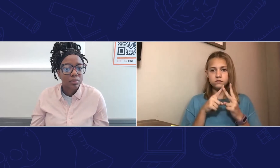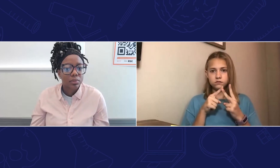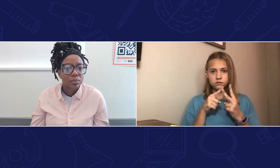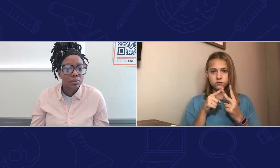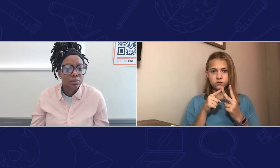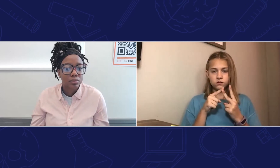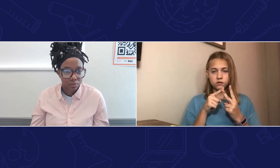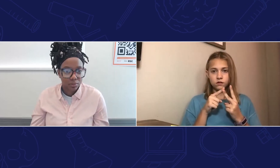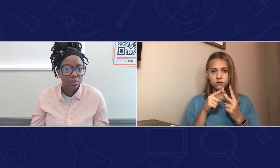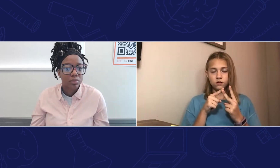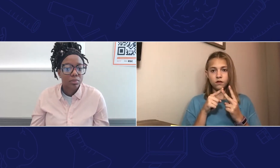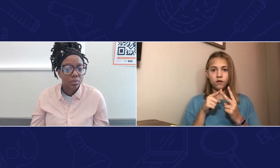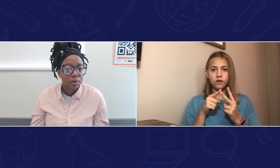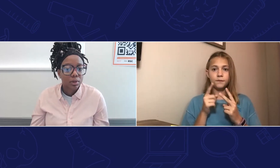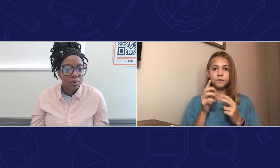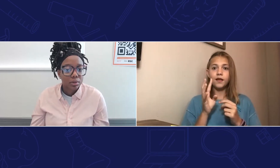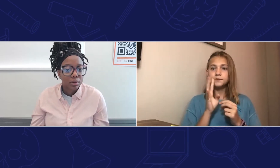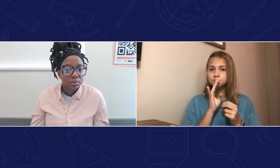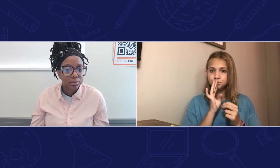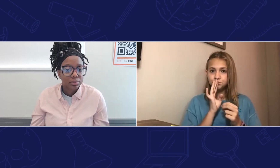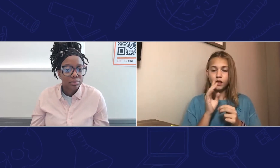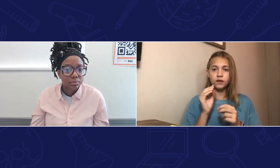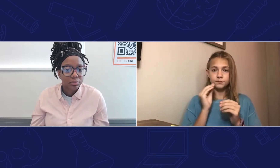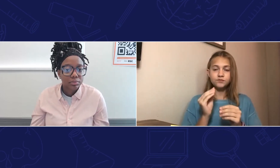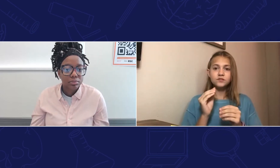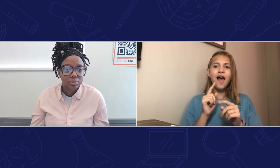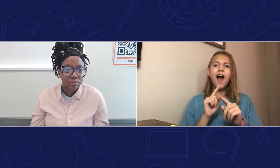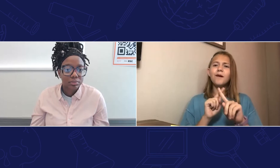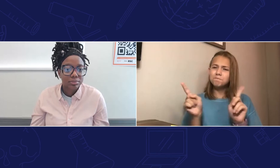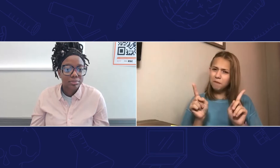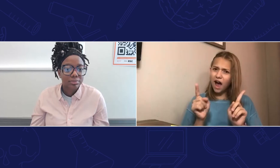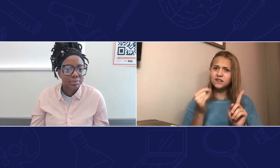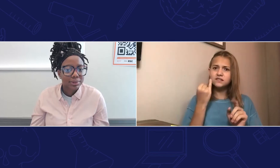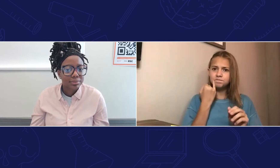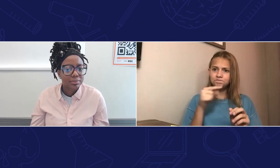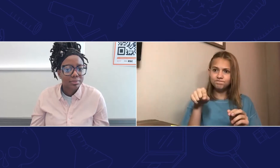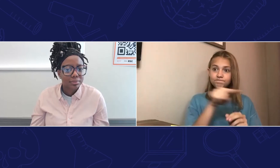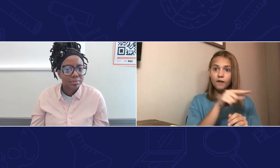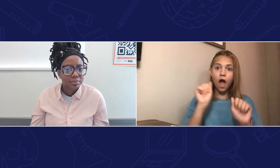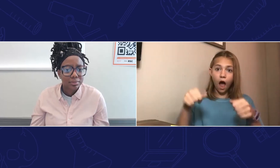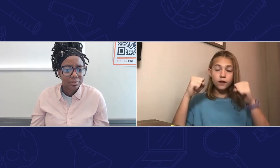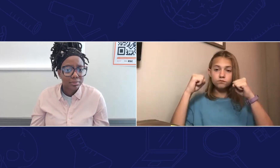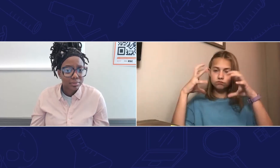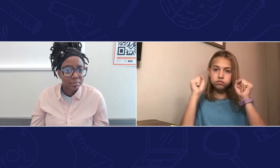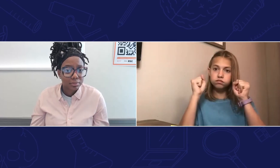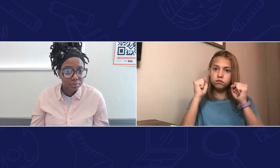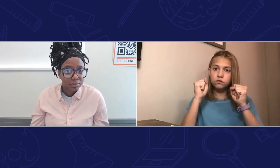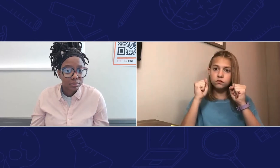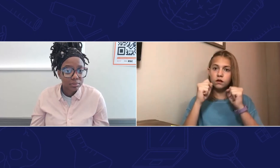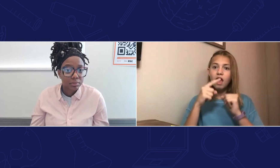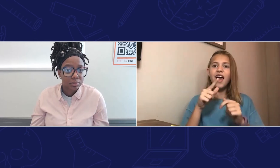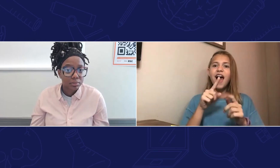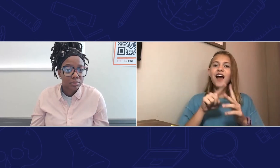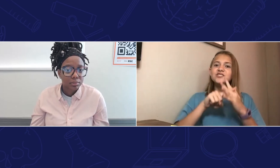And teaching your kids how to speak? That's fine. But if they can